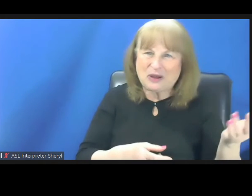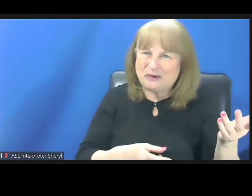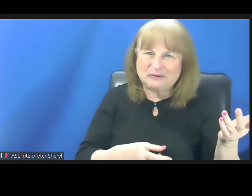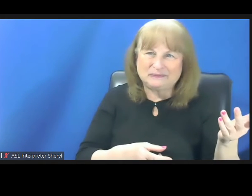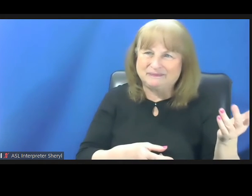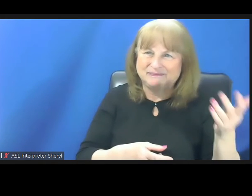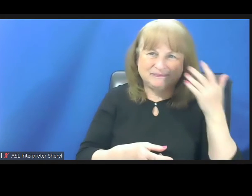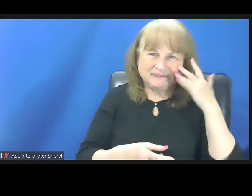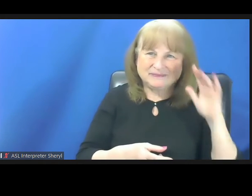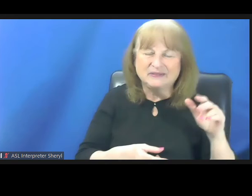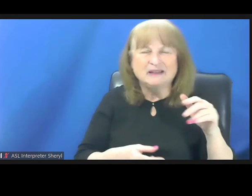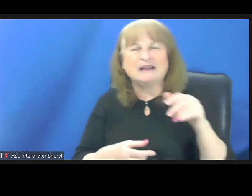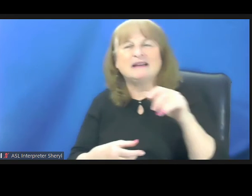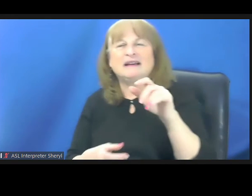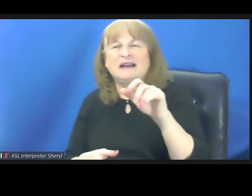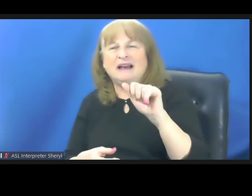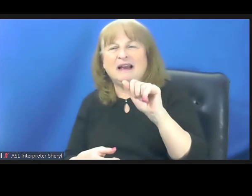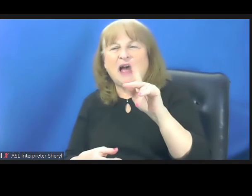Remember, Lina,